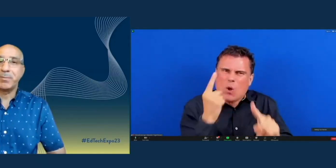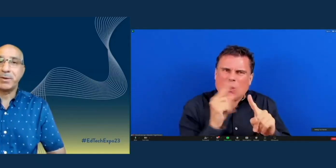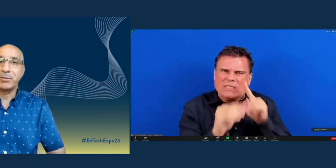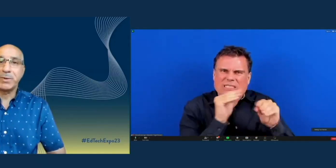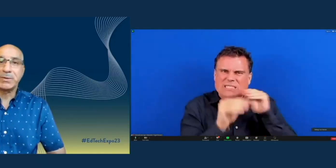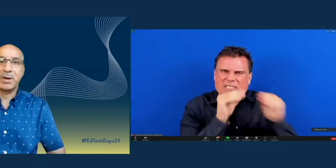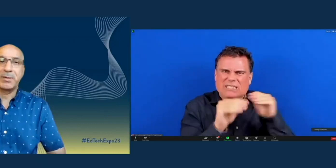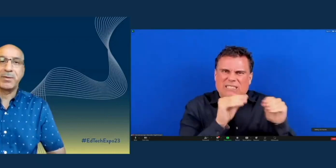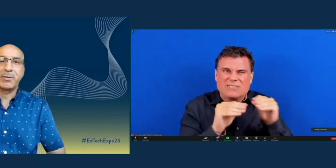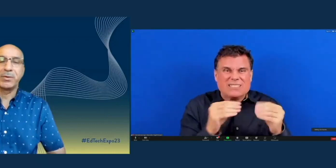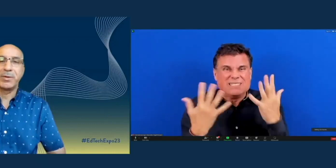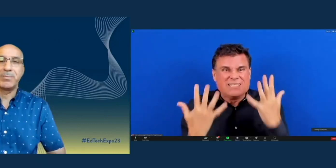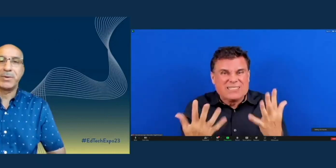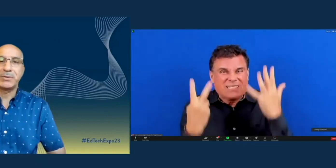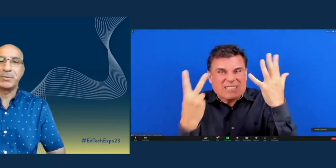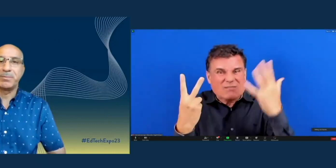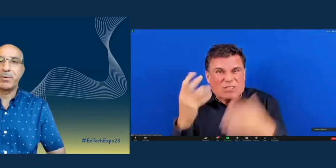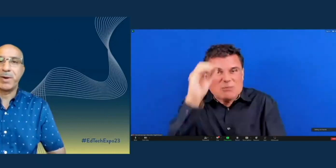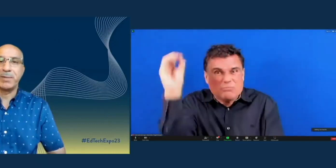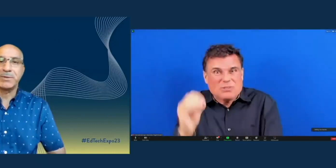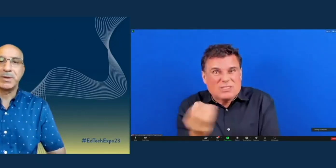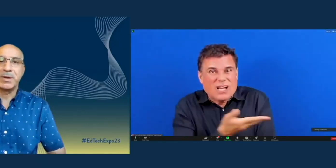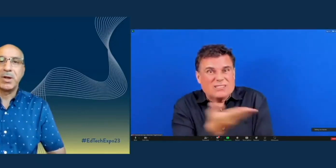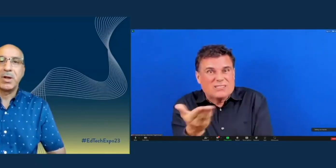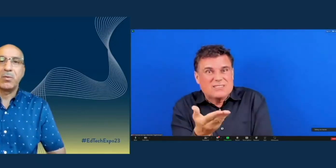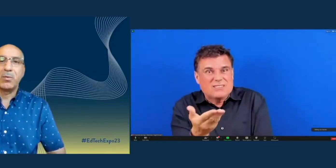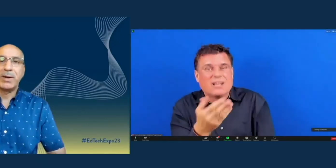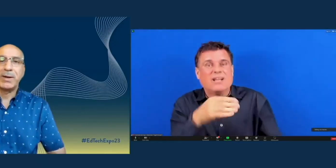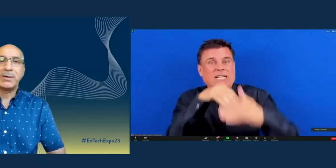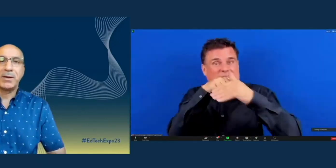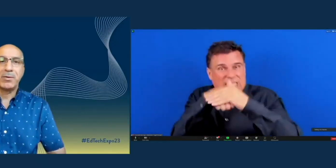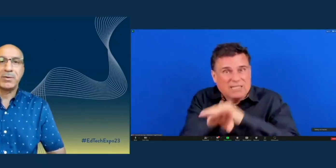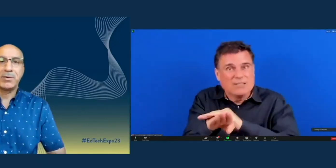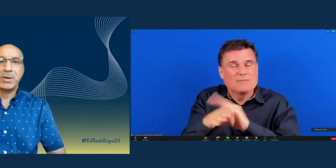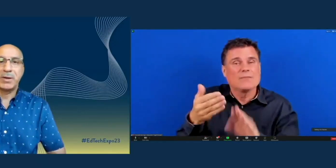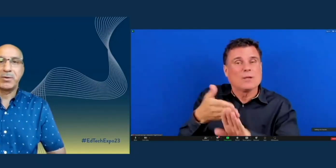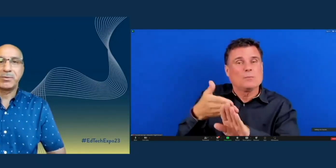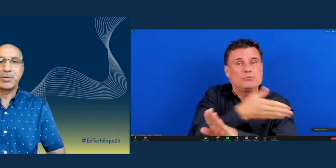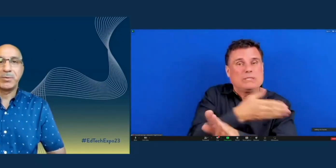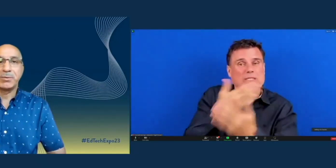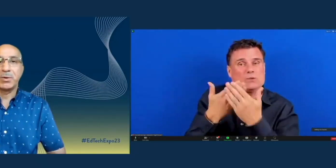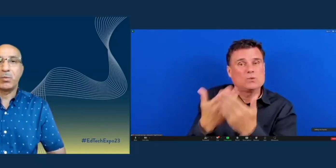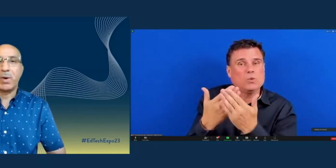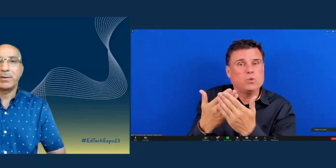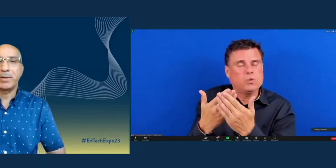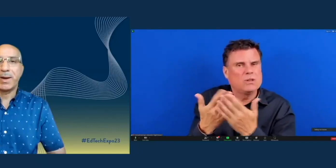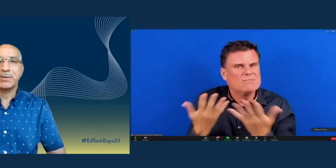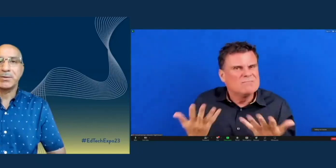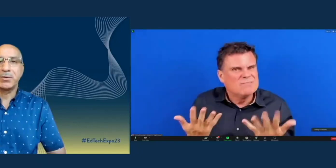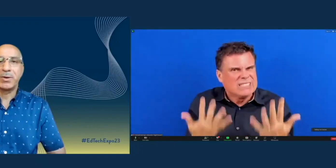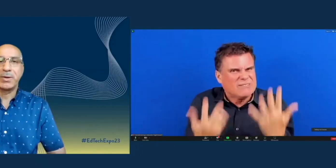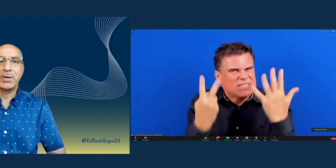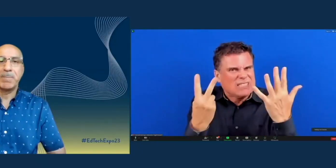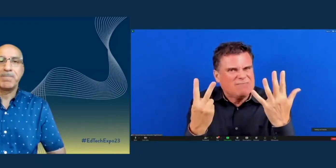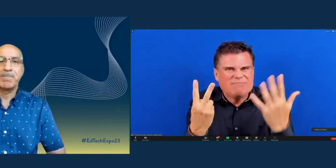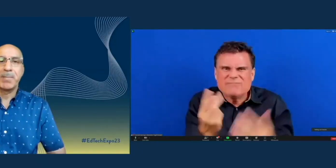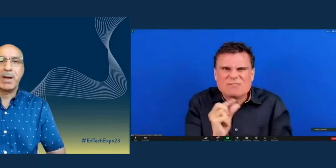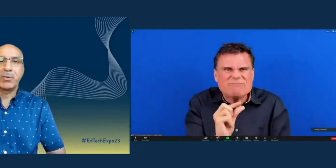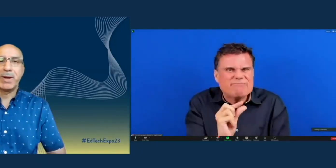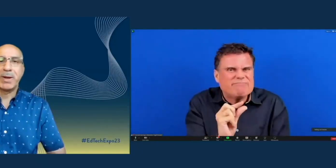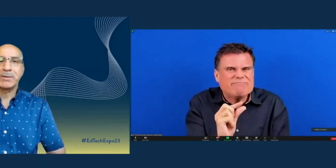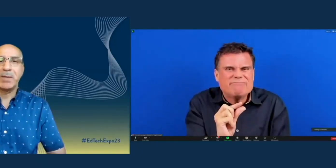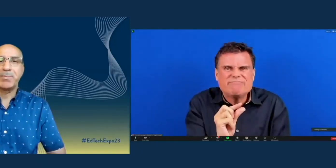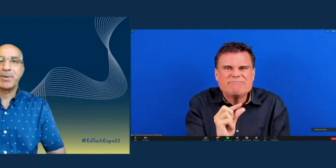low-income countries are enrolled in preschool programs. While technology can contribute to a wider access to learning,